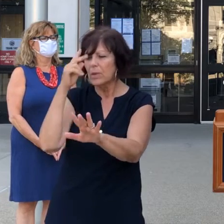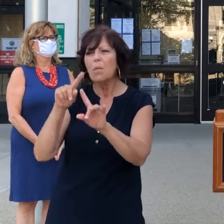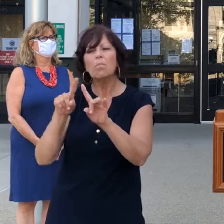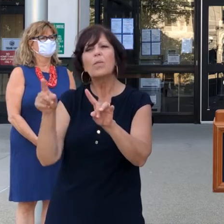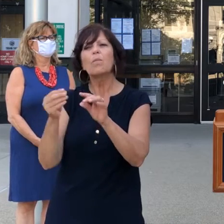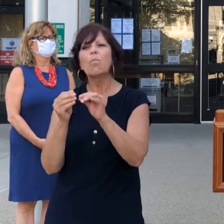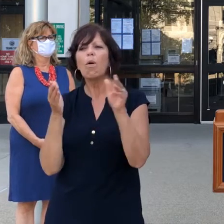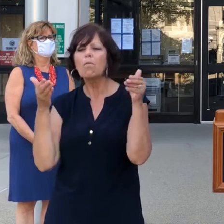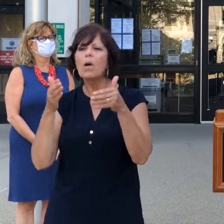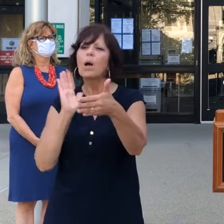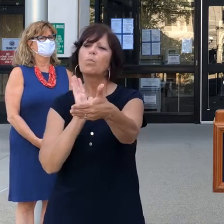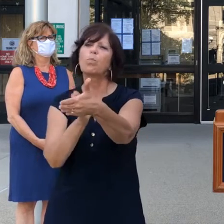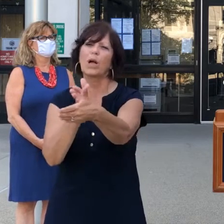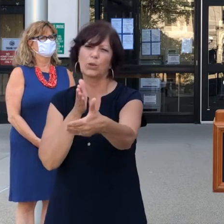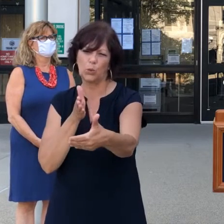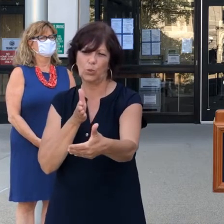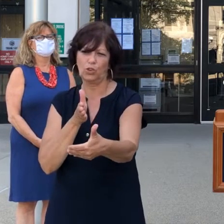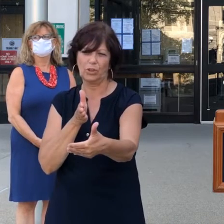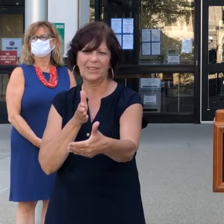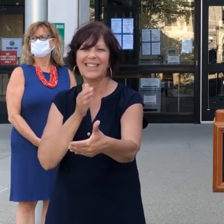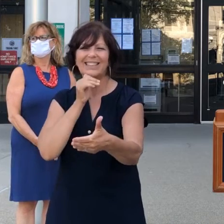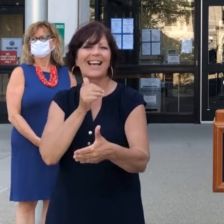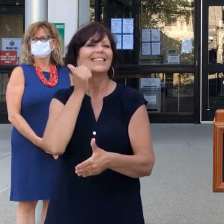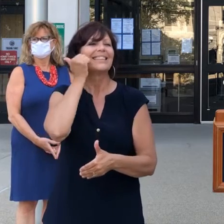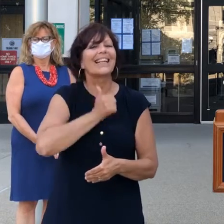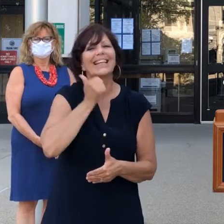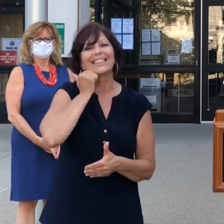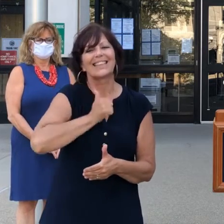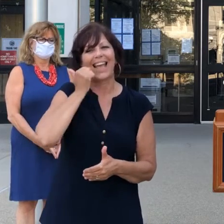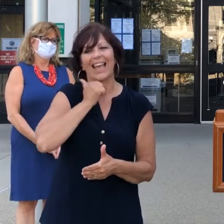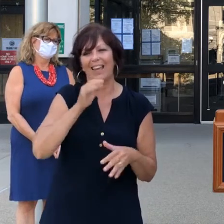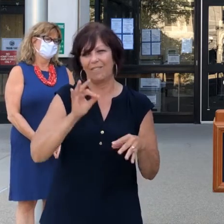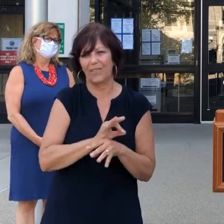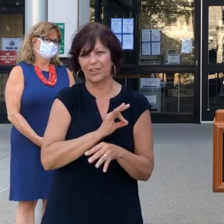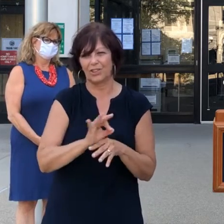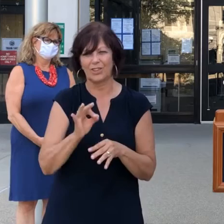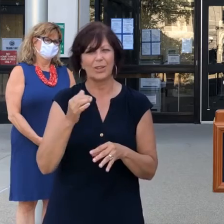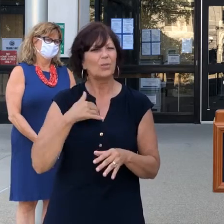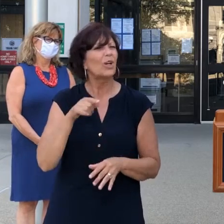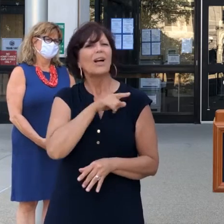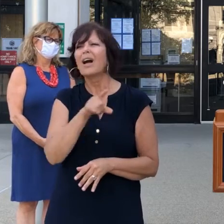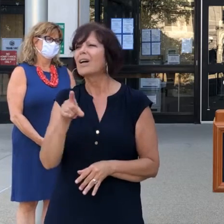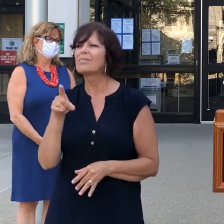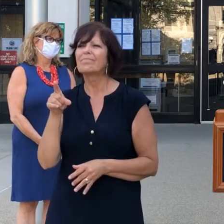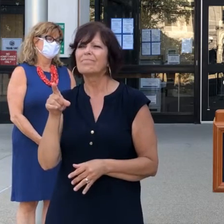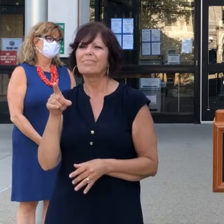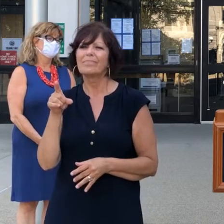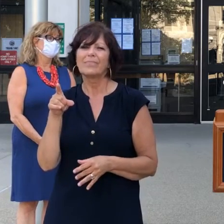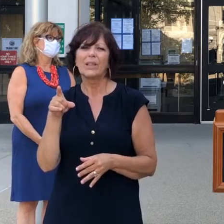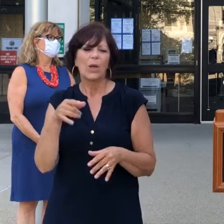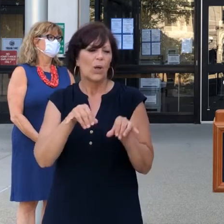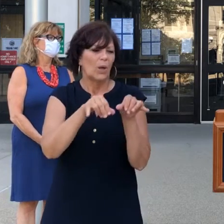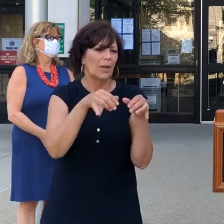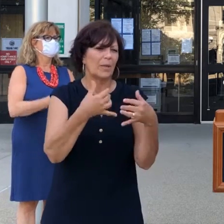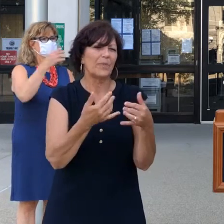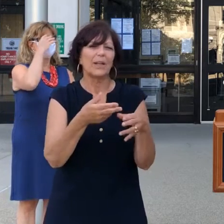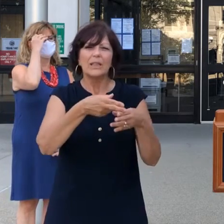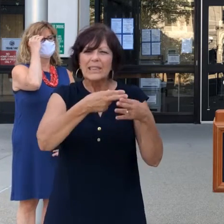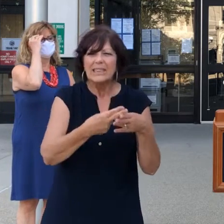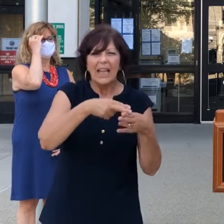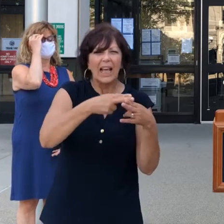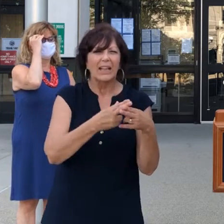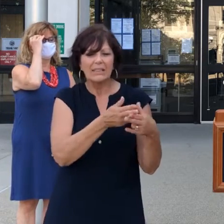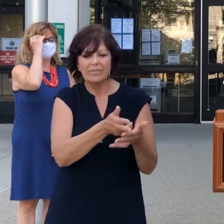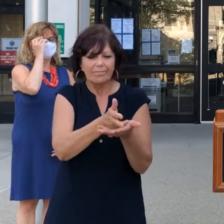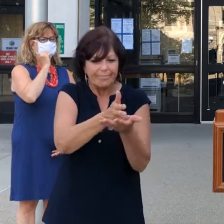prosecution aspect. They're less the day-to-day function. Like, we're out there doing the scales and the weights and the measures, and